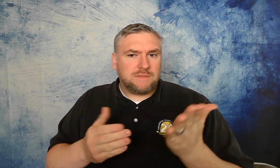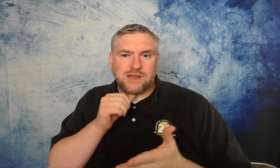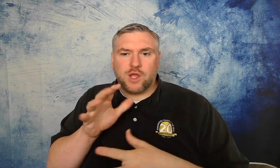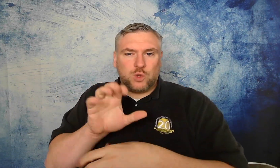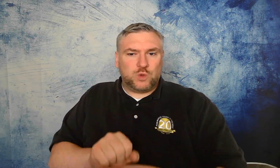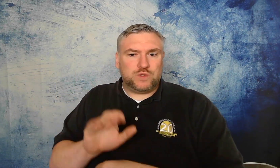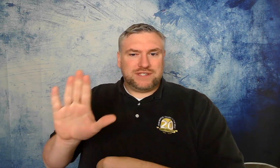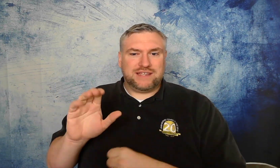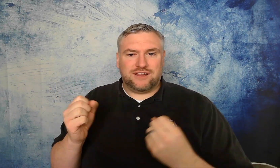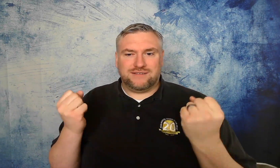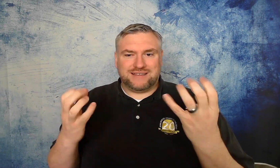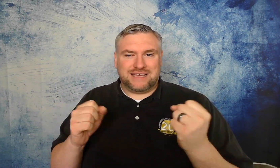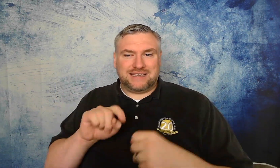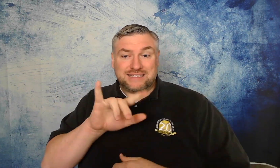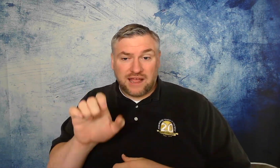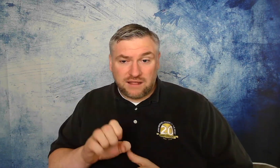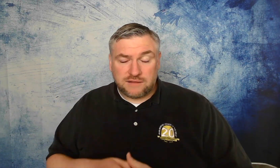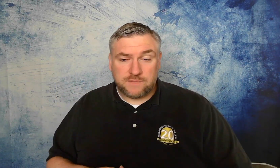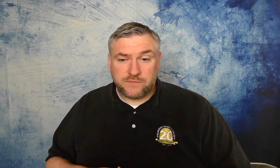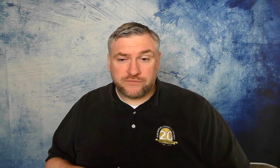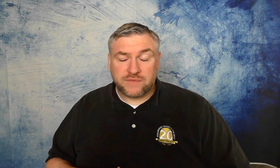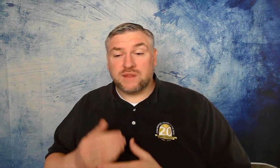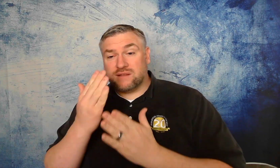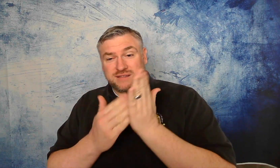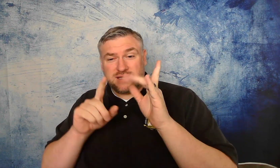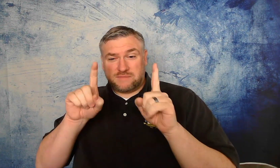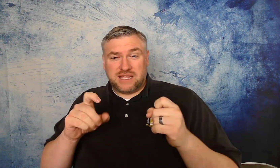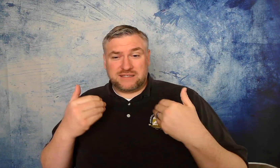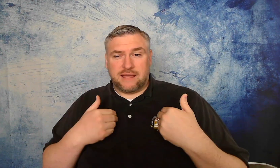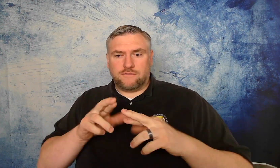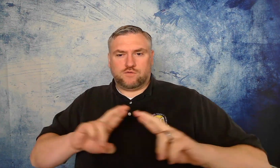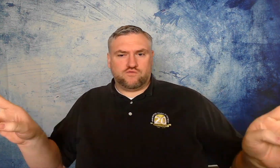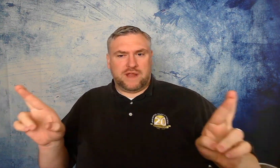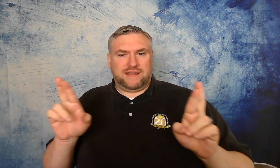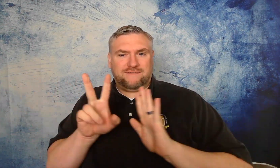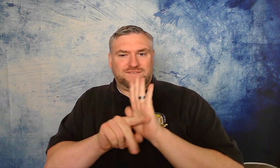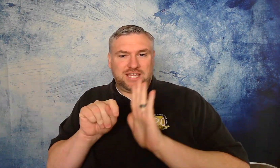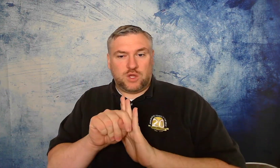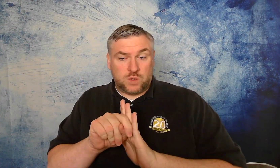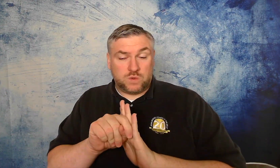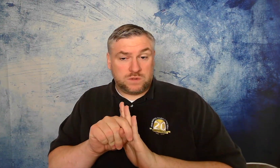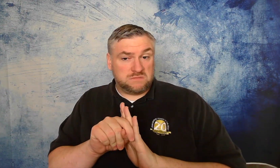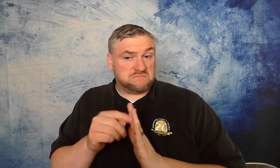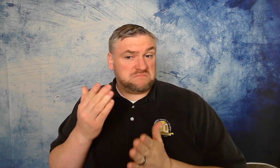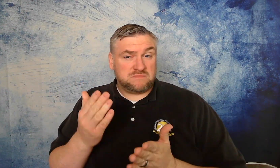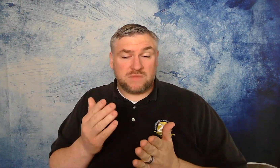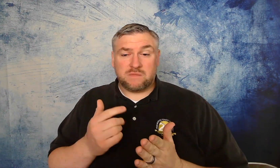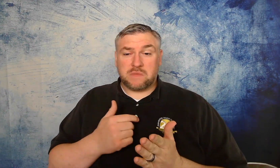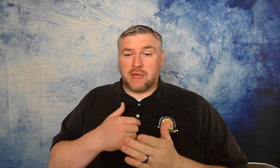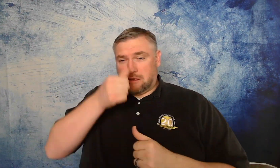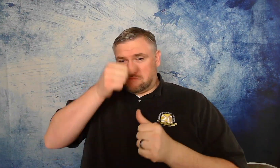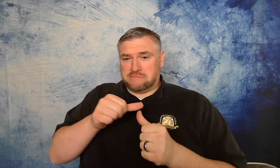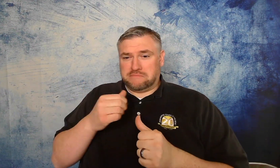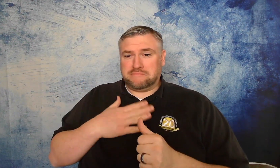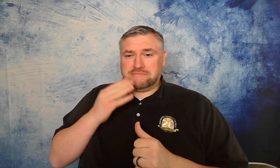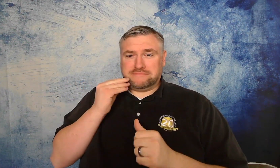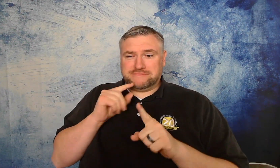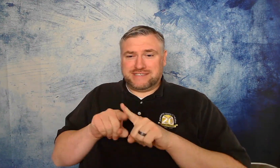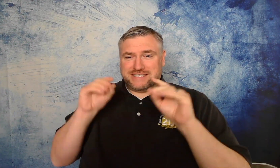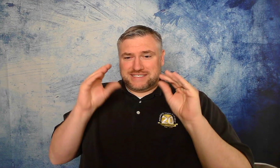have to swap teachers. And they're not used to their signing style for that content area. Or if the test has ready-made videos. I remember my